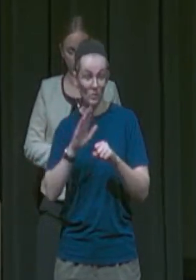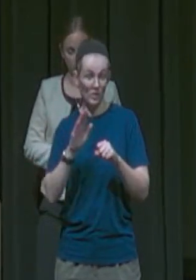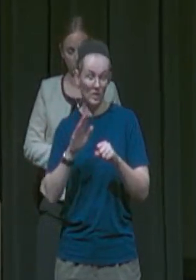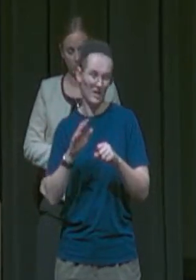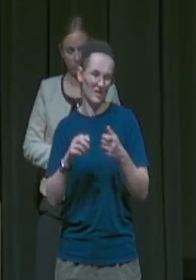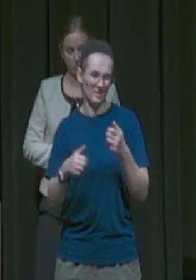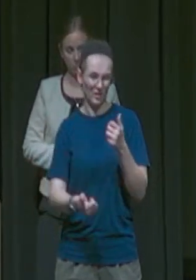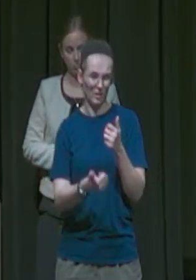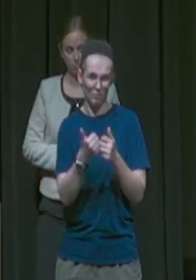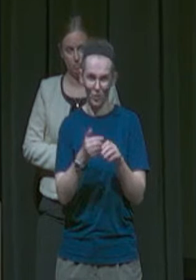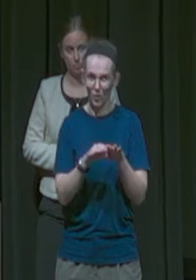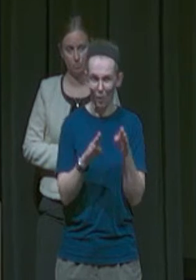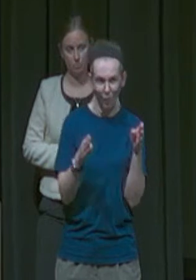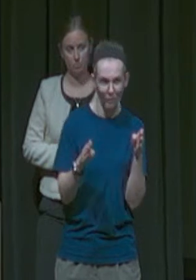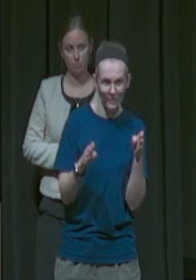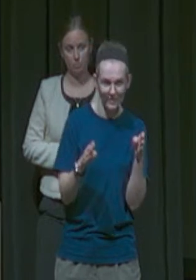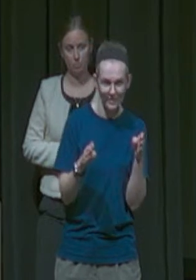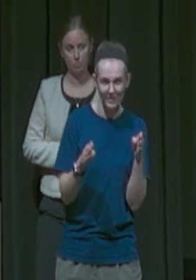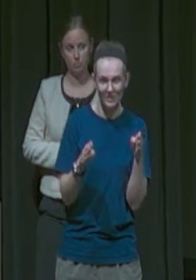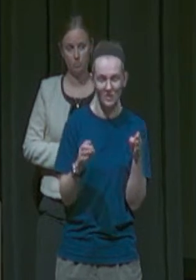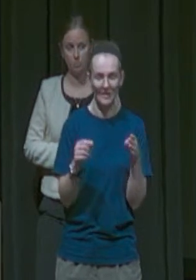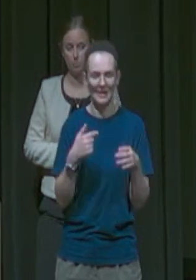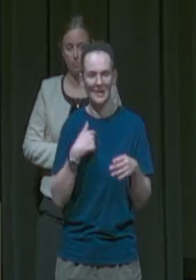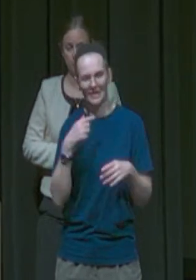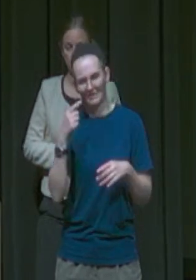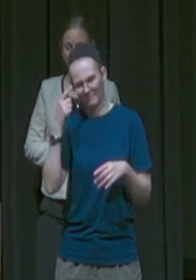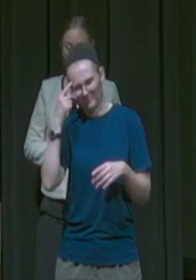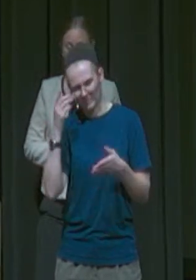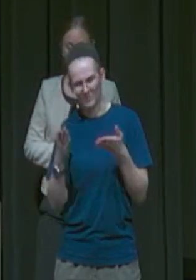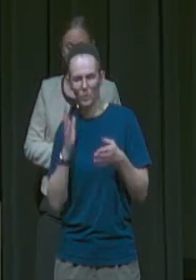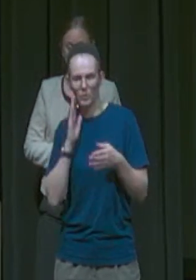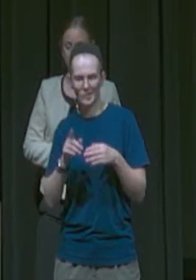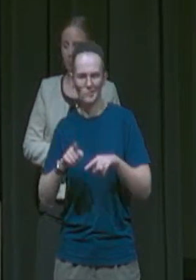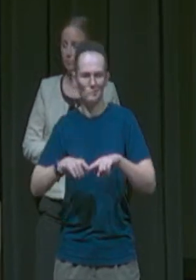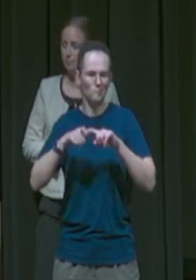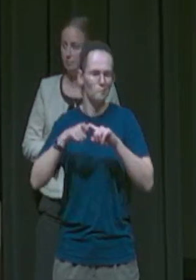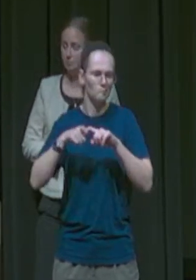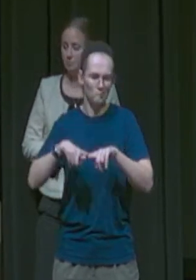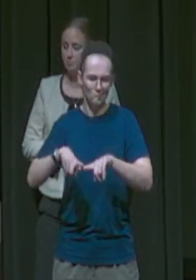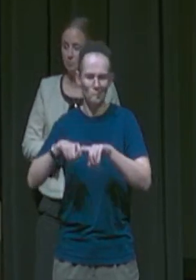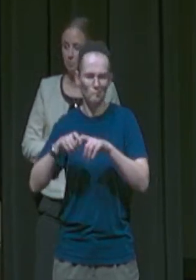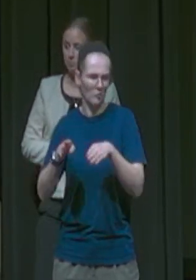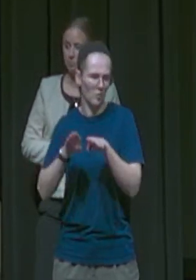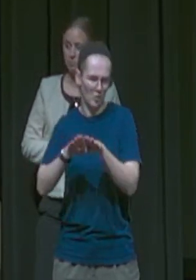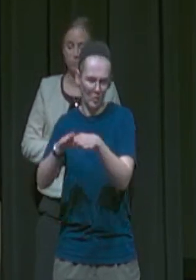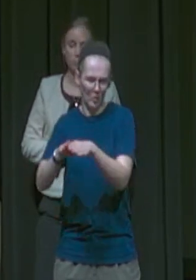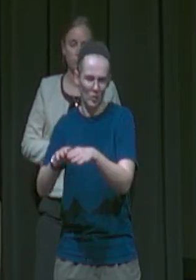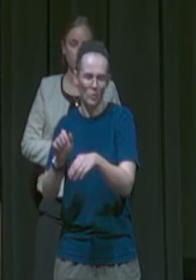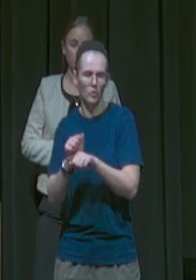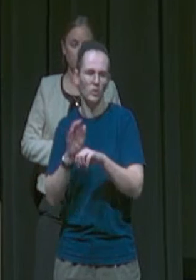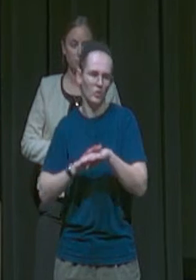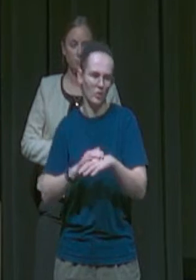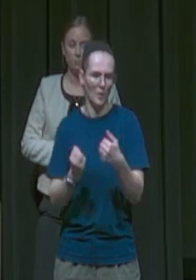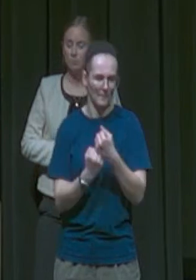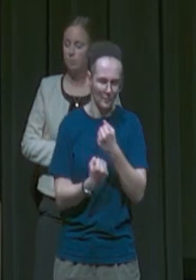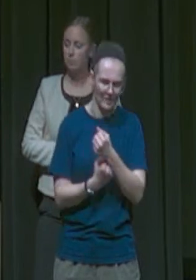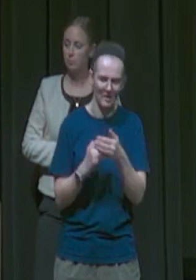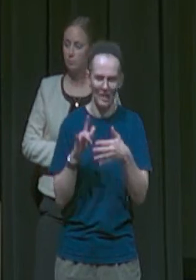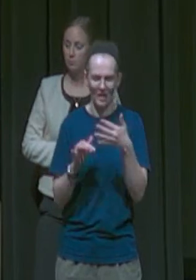most part, remain open? I'm sure there will be periodic closures, working on the bridge